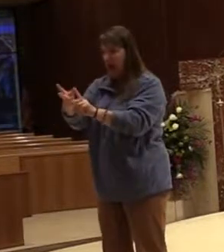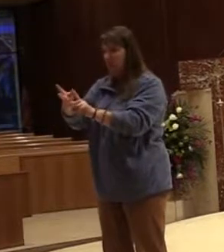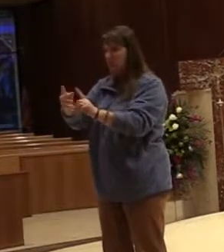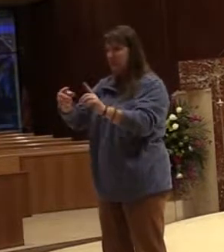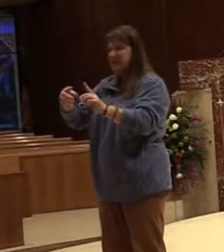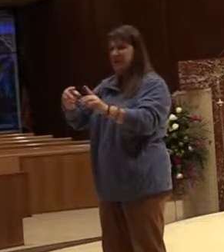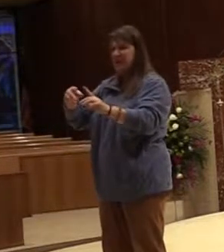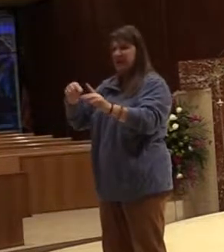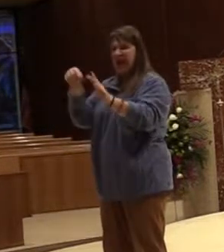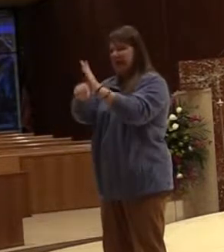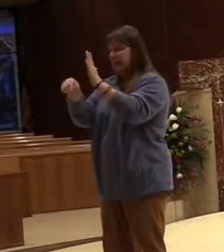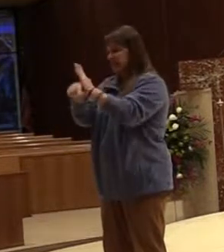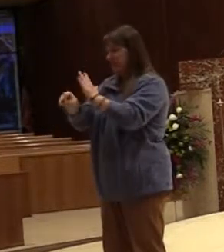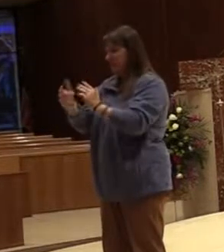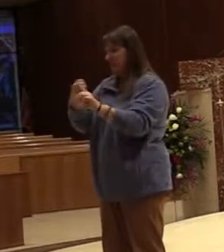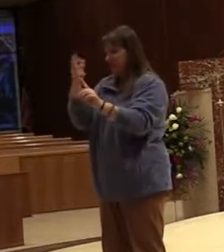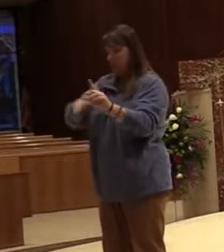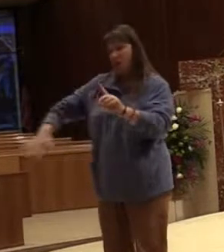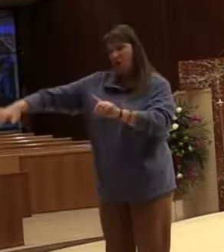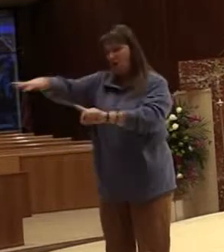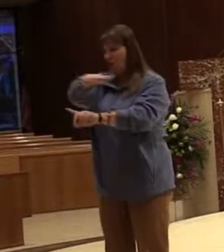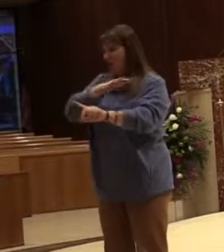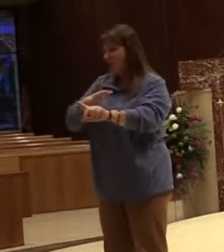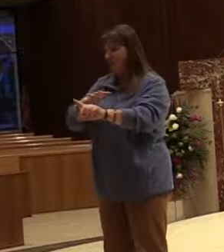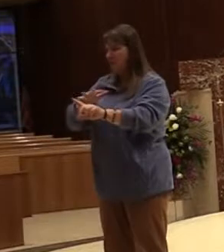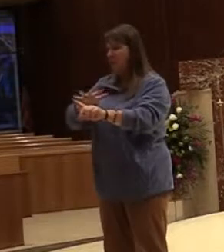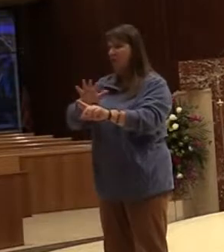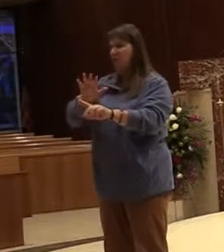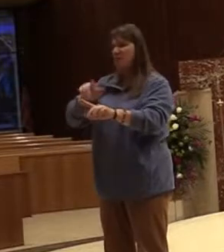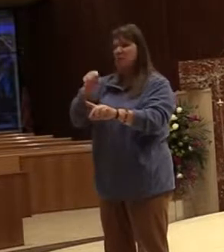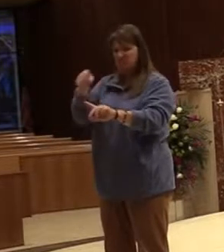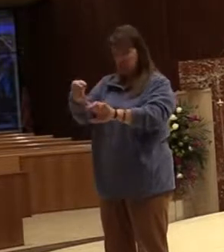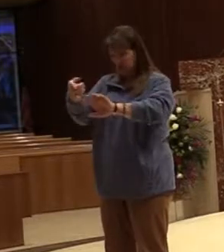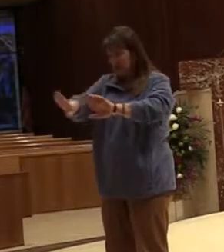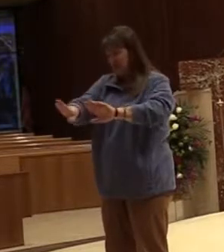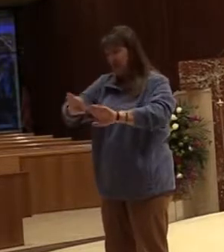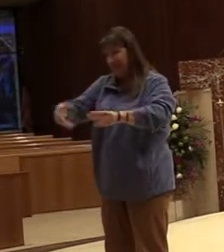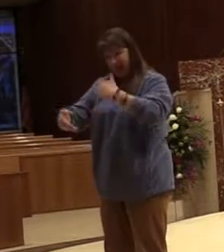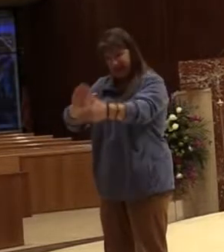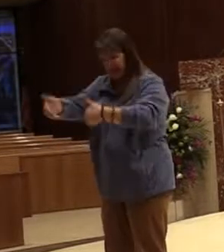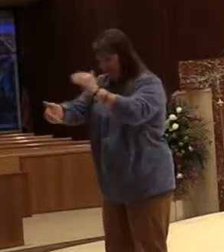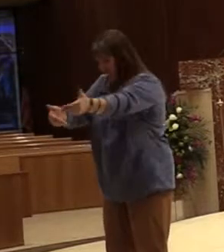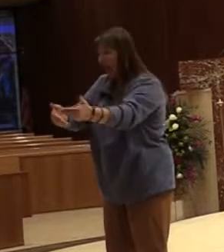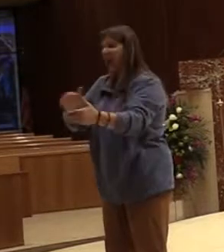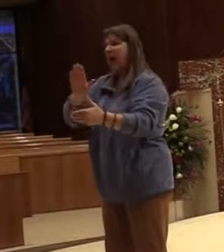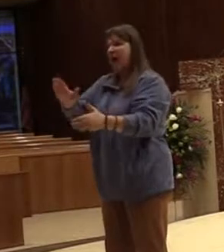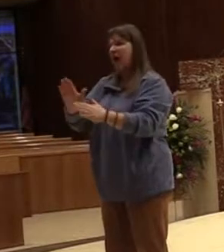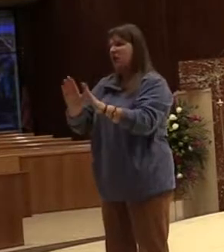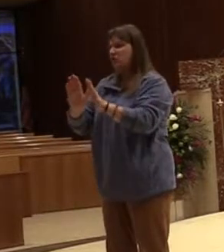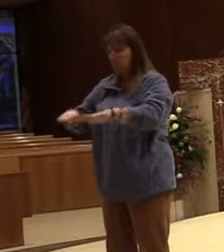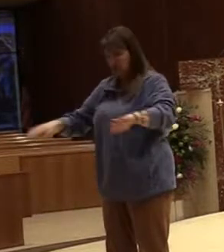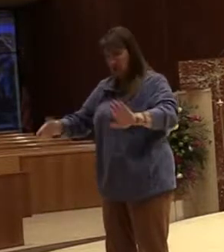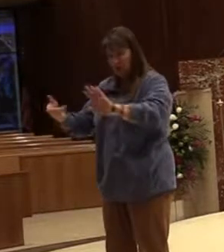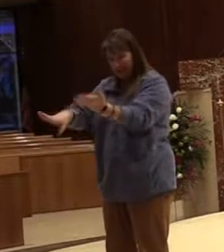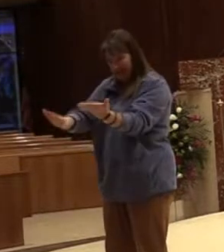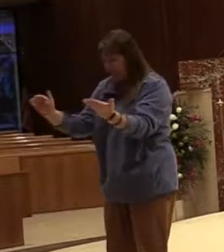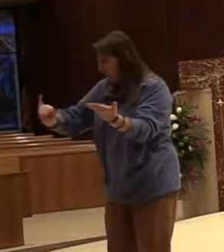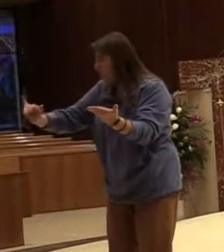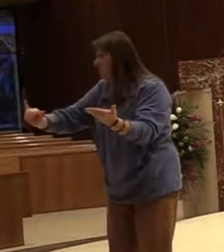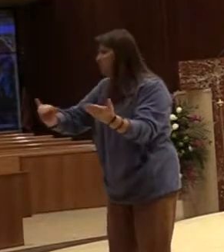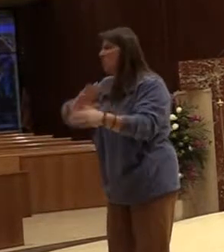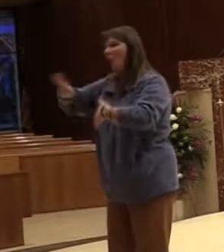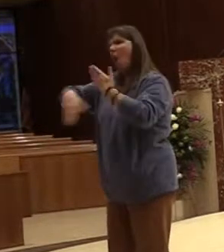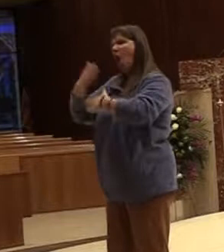in on all sides. They will smash you to the ground and your children within you. They will not leave one